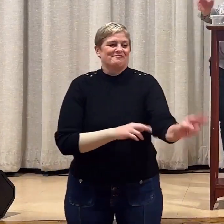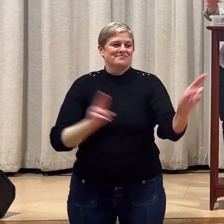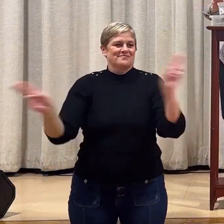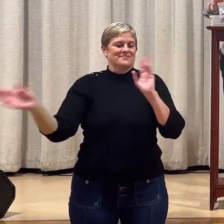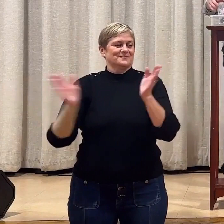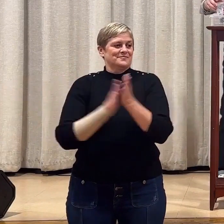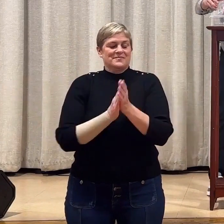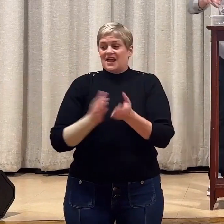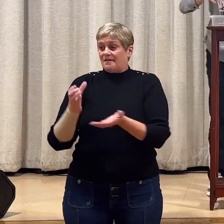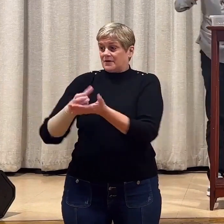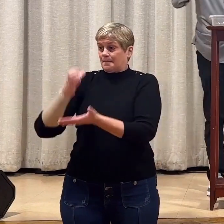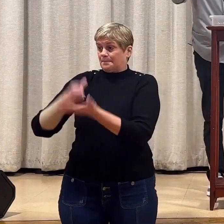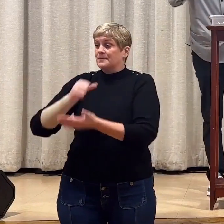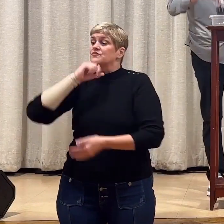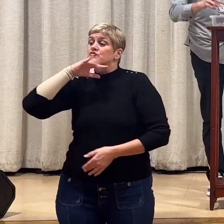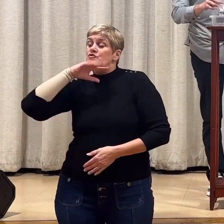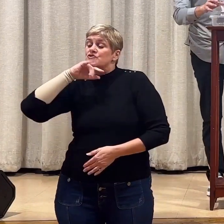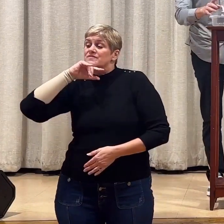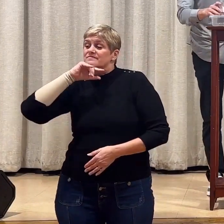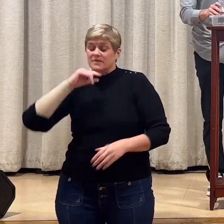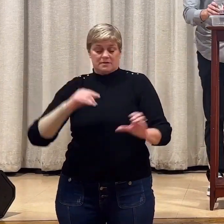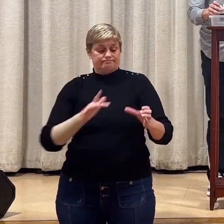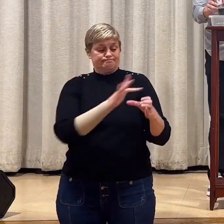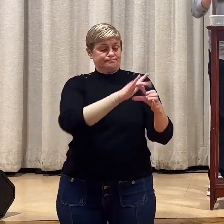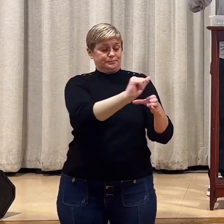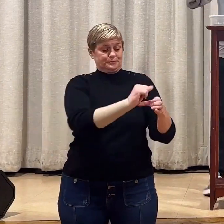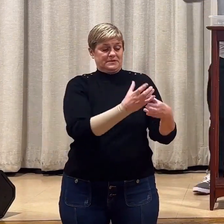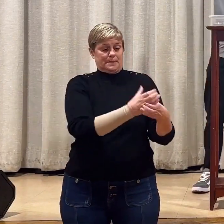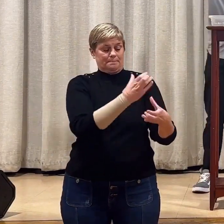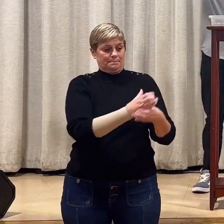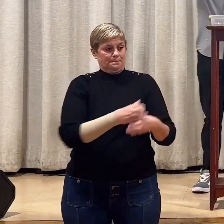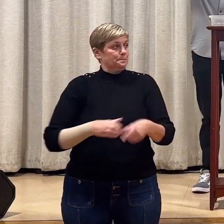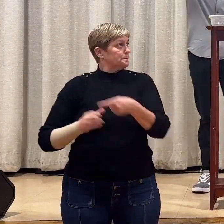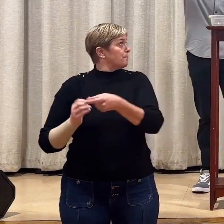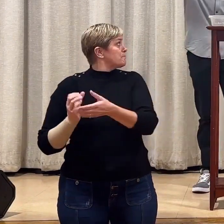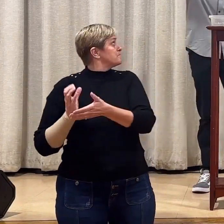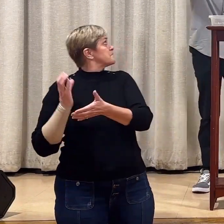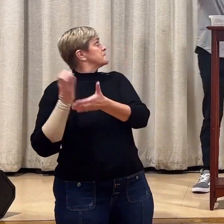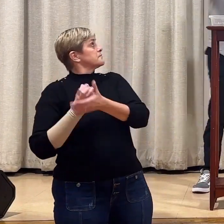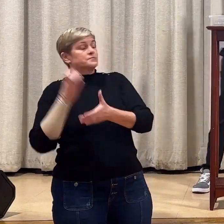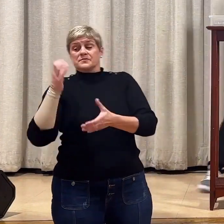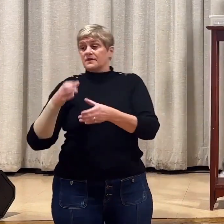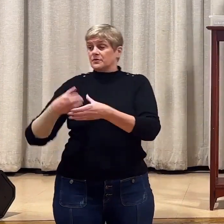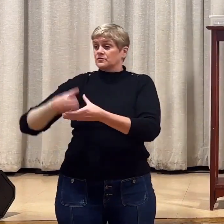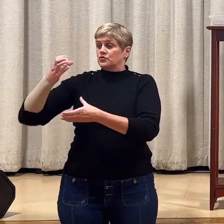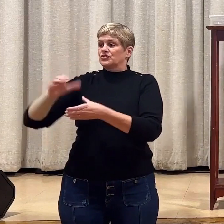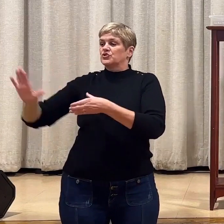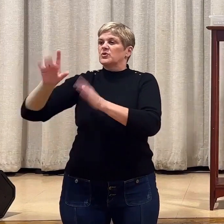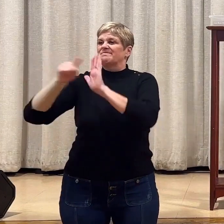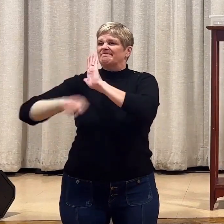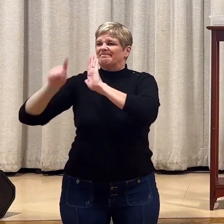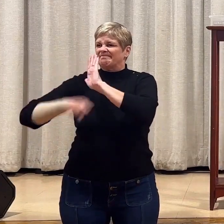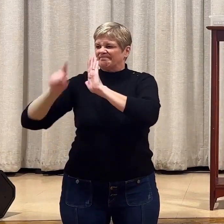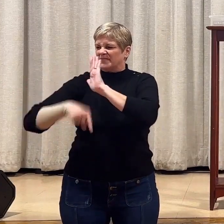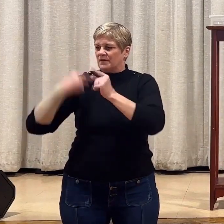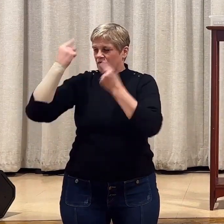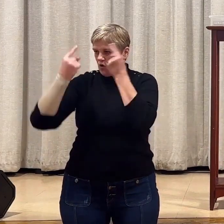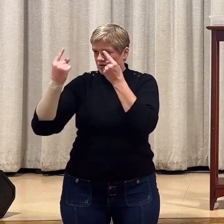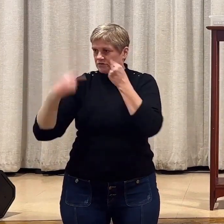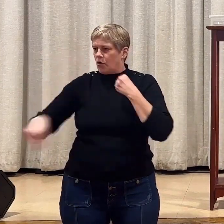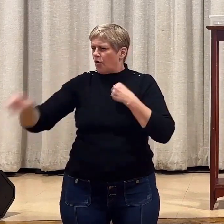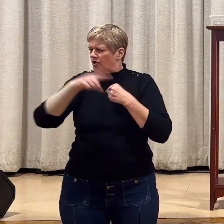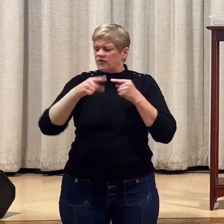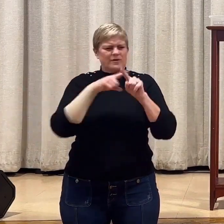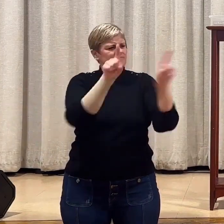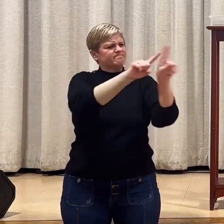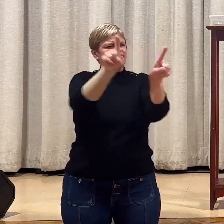So I got a cup of dirt here and an empty cup. And so this cup of dirt represents your negative thoughts. Every single one of us has different